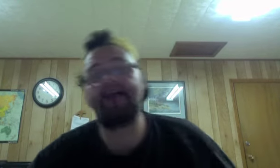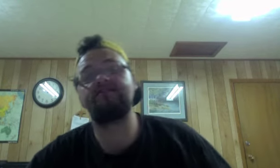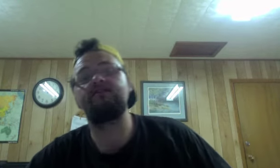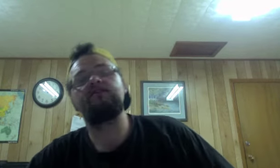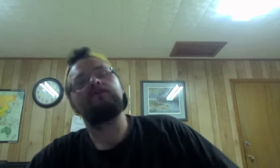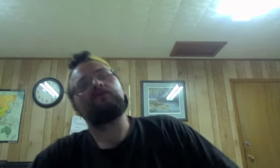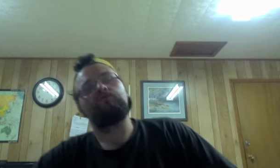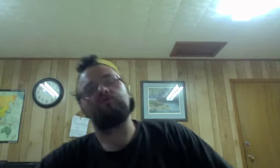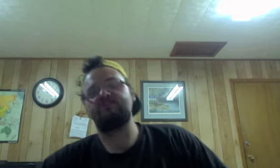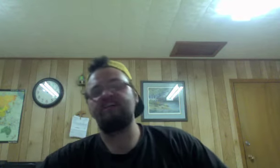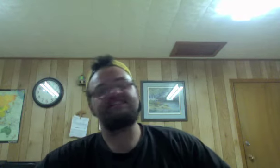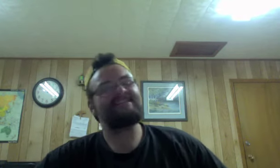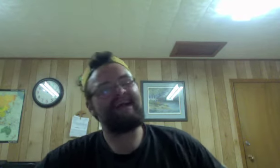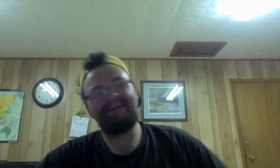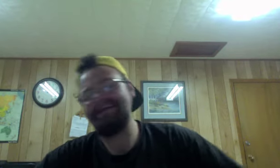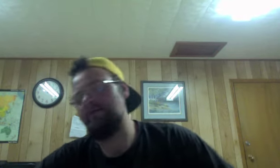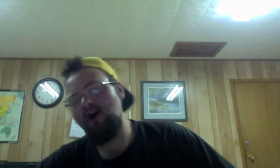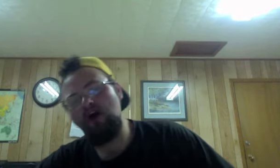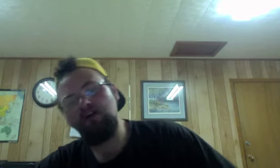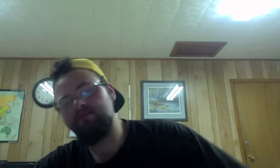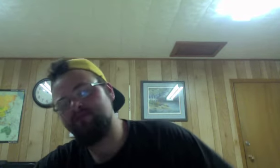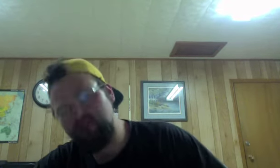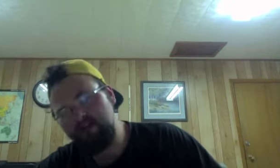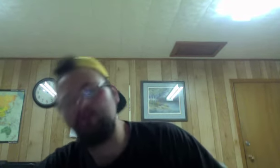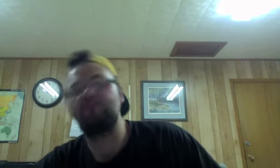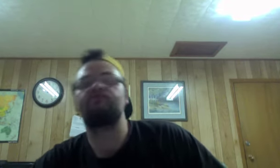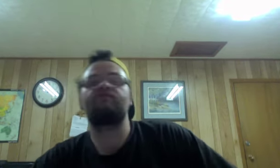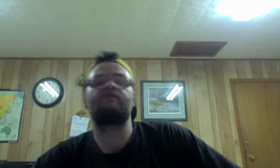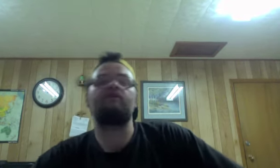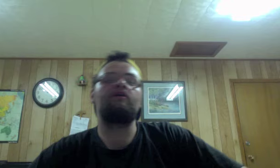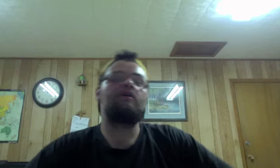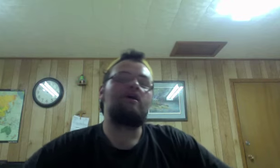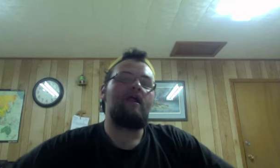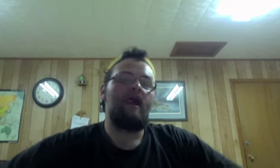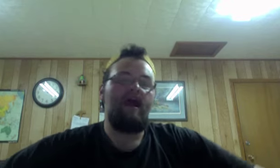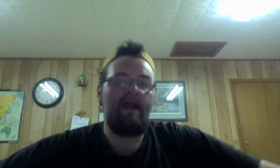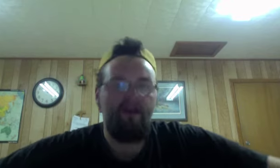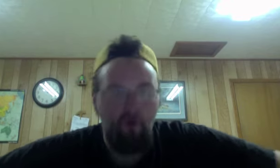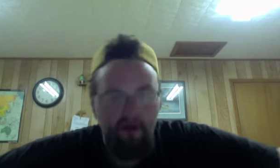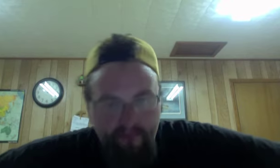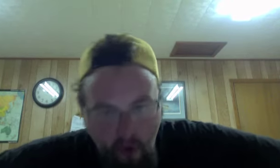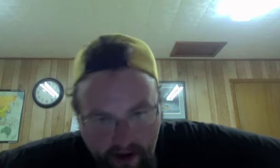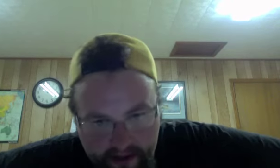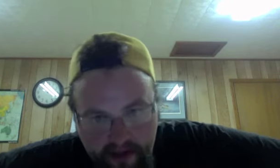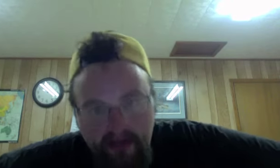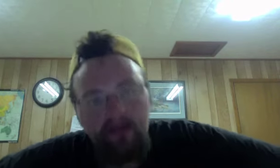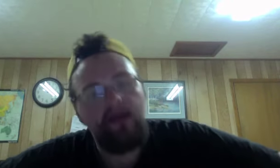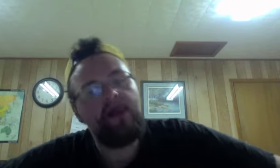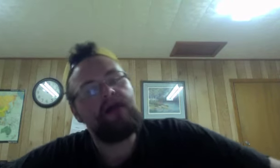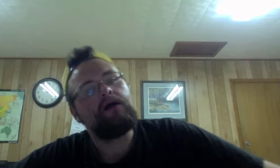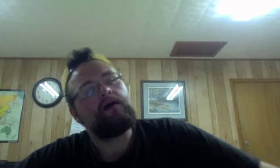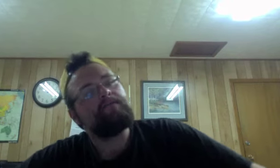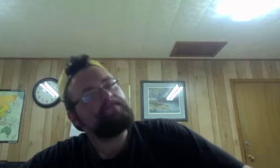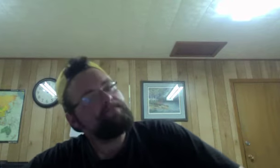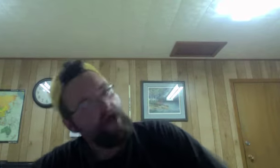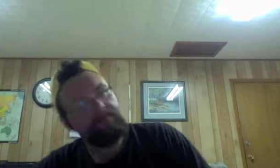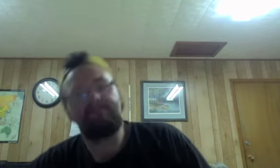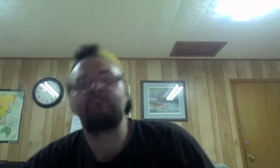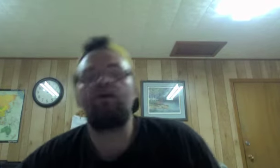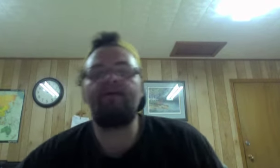was just lightning in a bottle clearly wasn't real and Cory Boyd might be the best running back